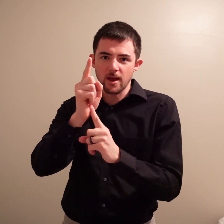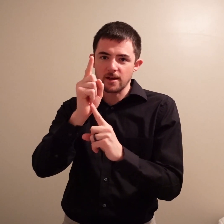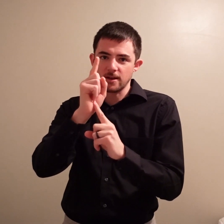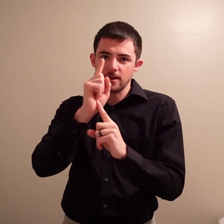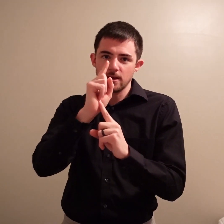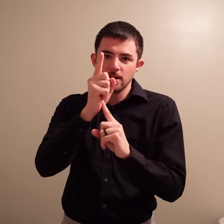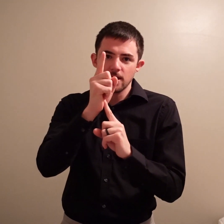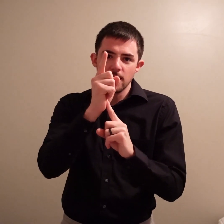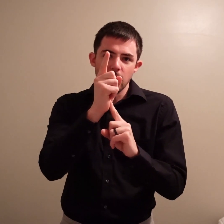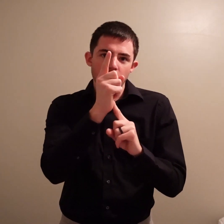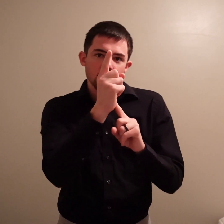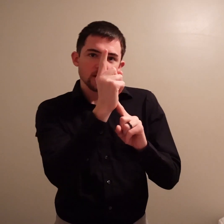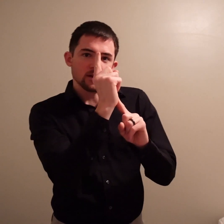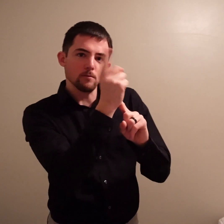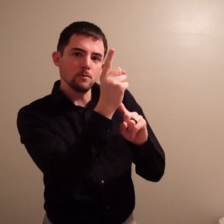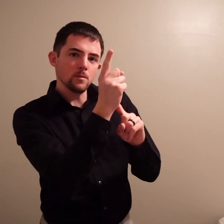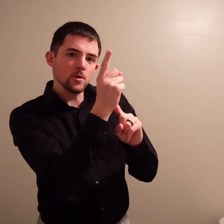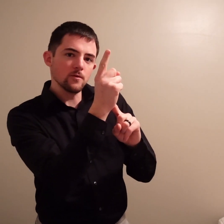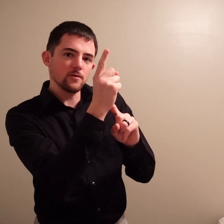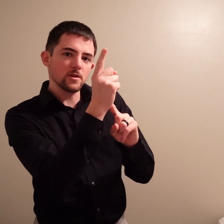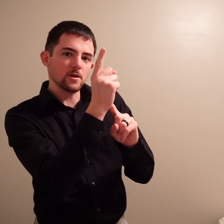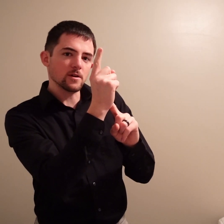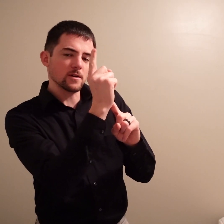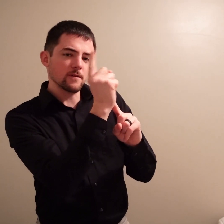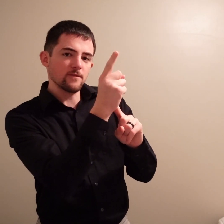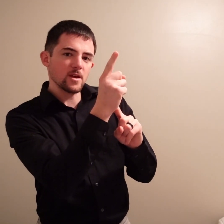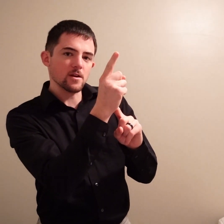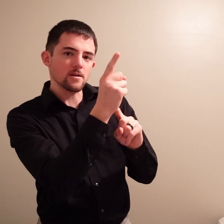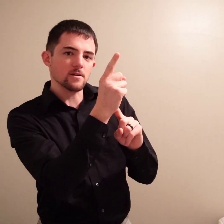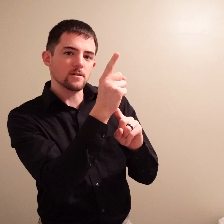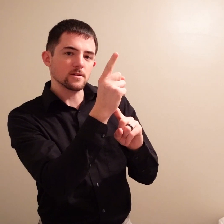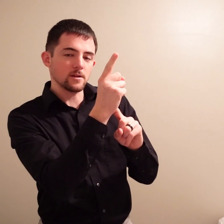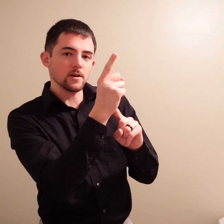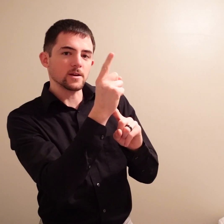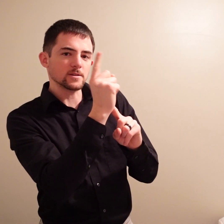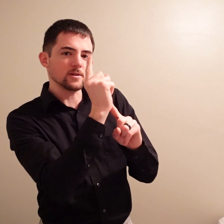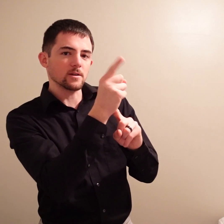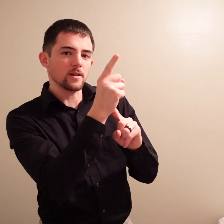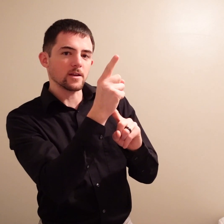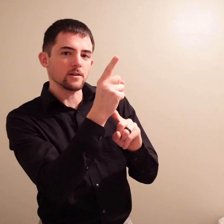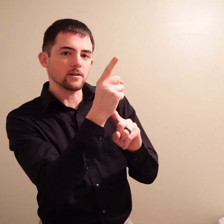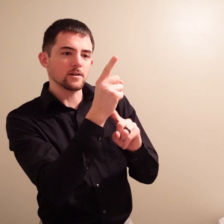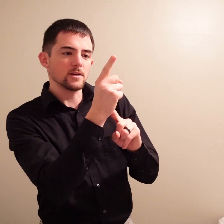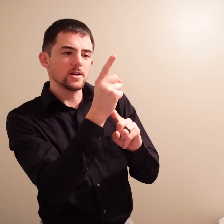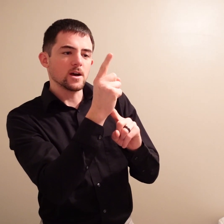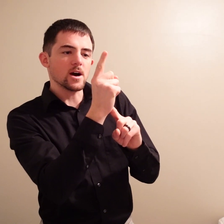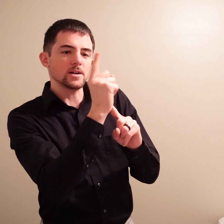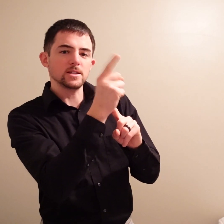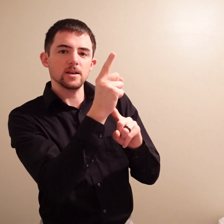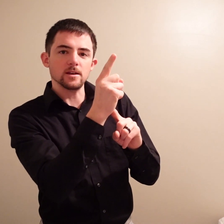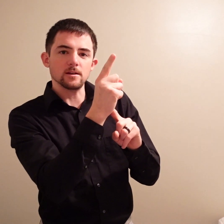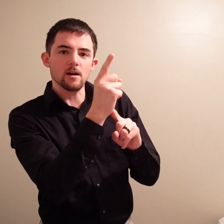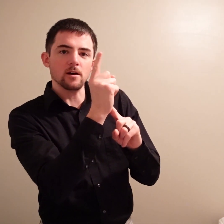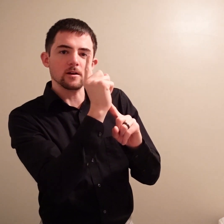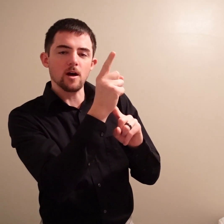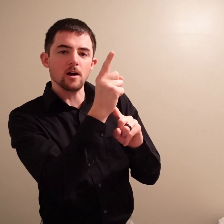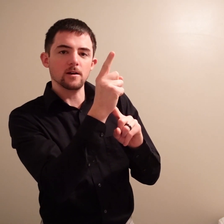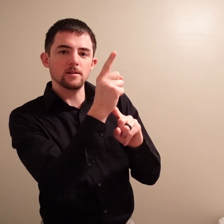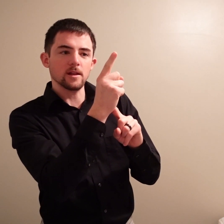hand, and move your finger, your index finger, like you're ticking on a clock, like